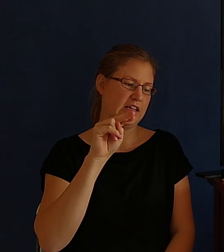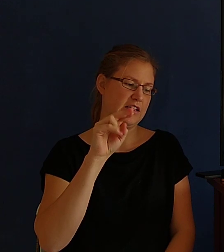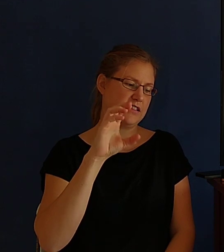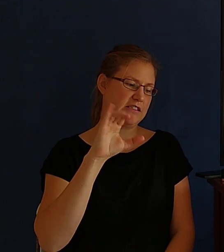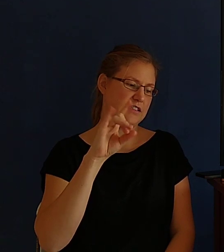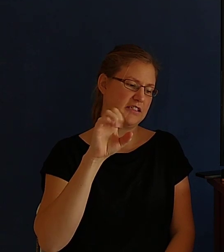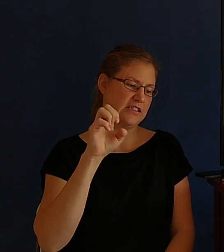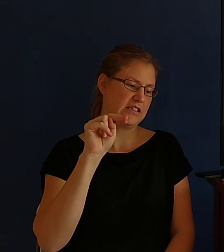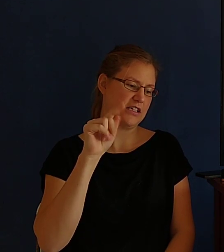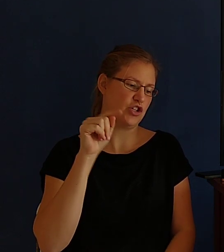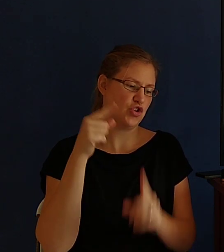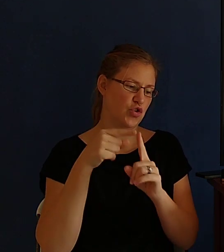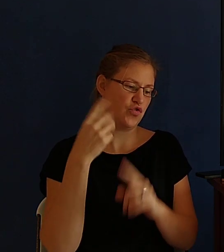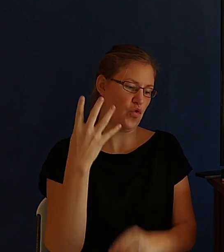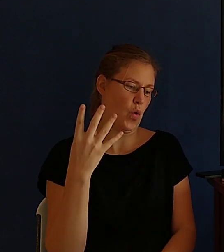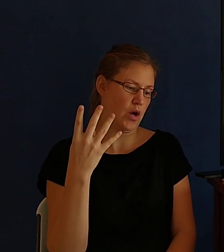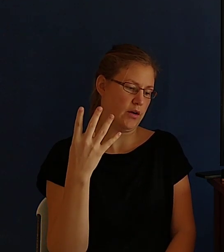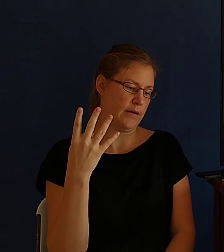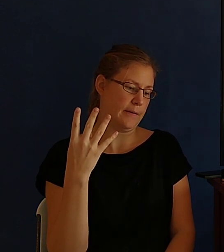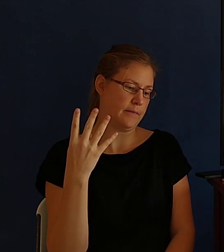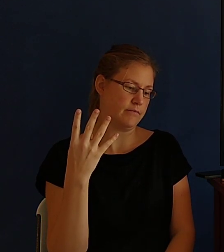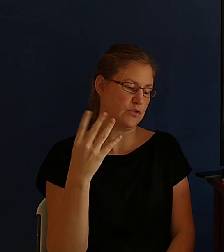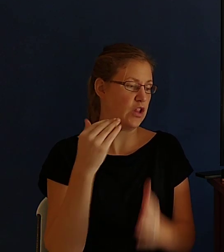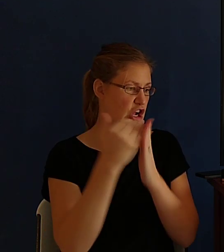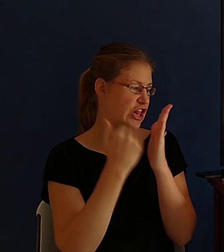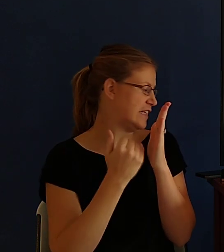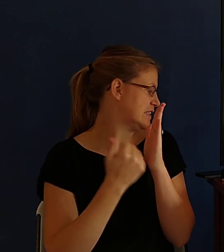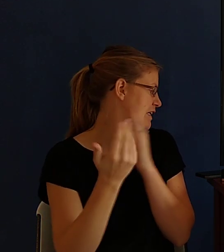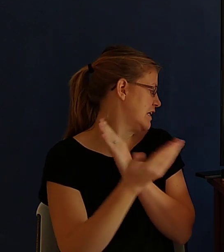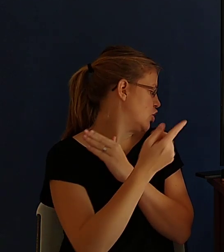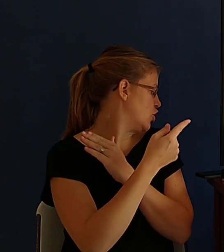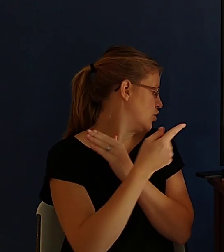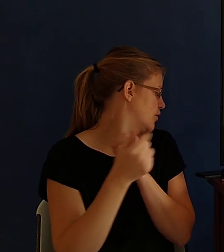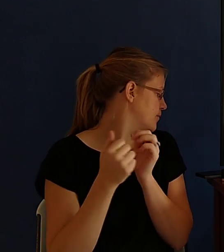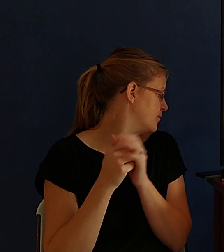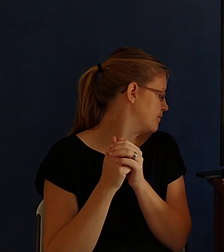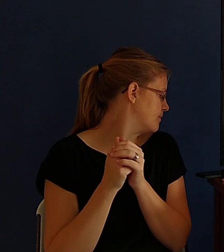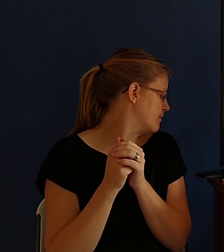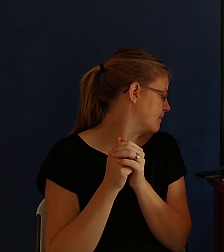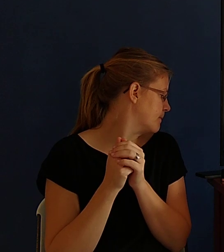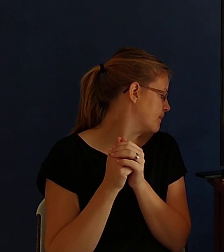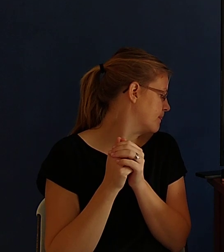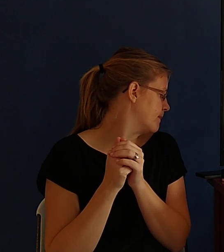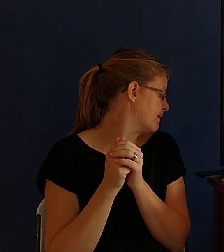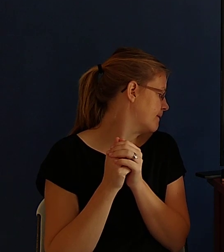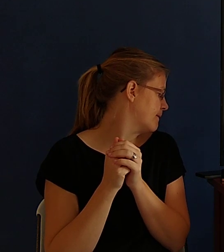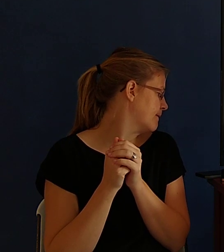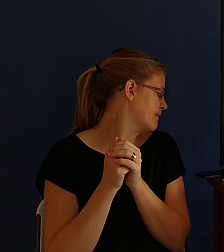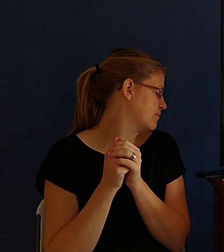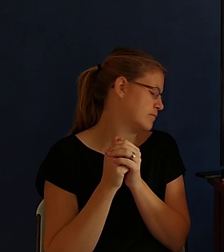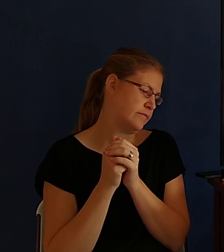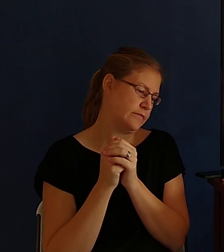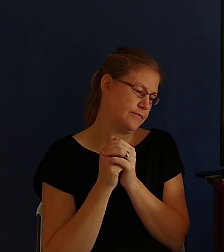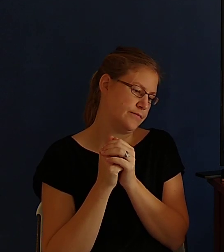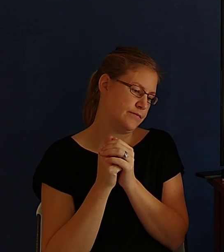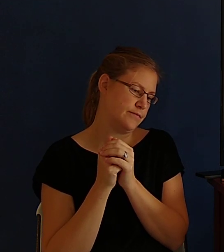1, 2, 1, 5, 3, 3, 5, and what we also 3, 6. Sorry, this goes to 3,